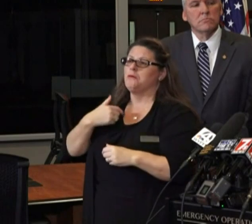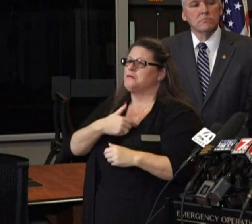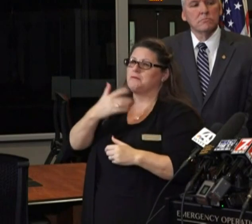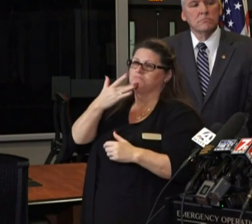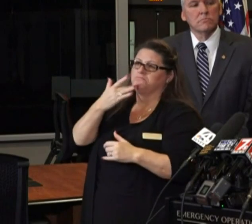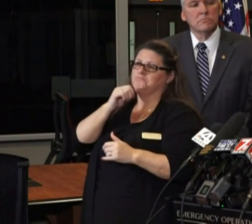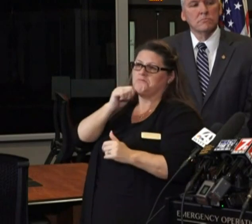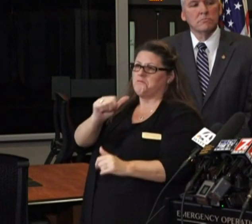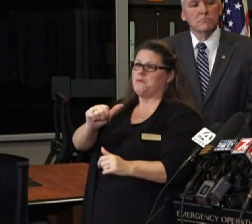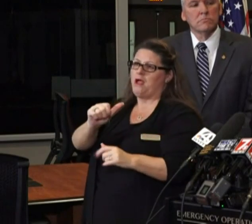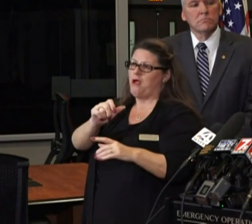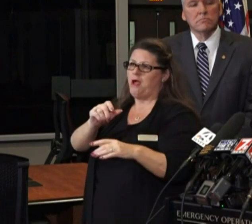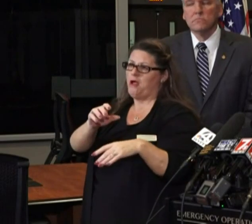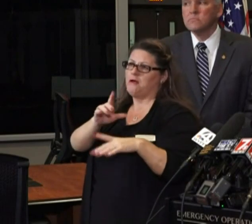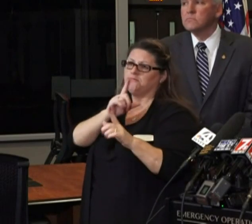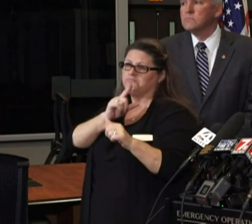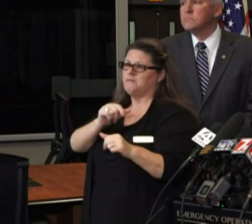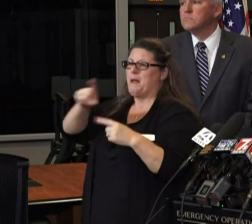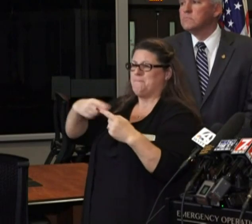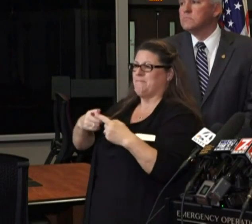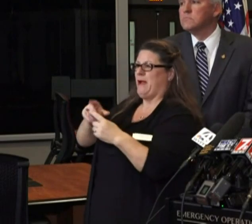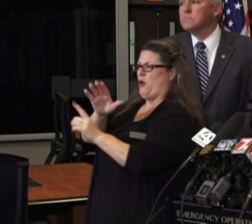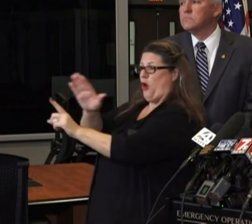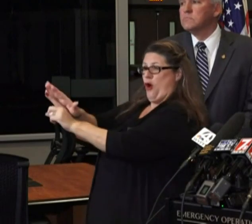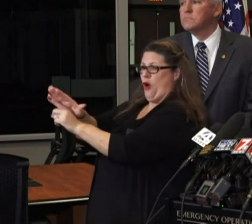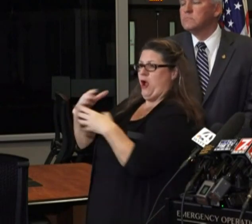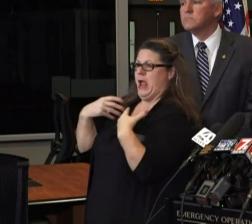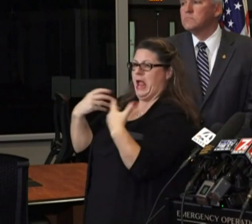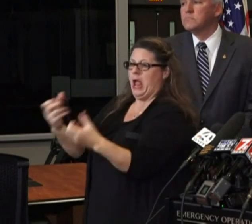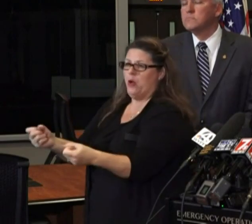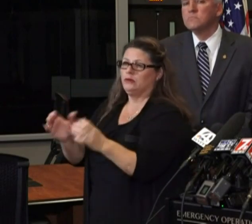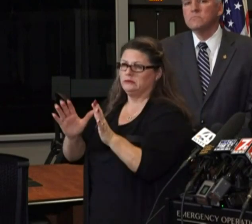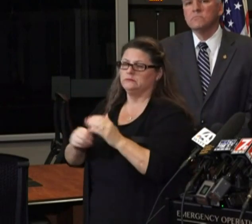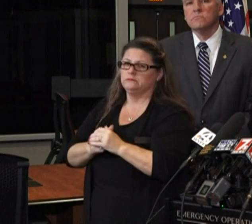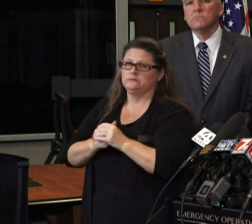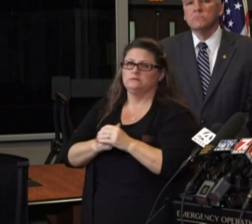the status of individuals' health conditions.